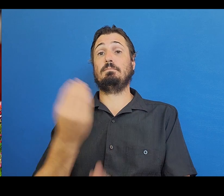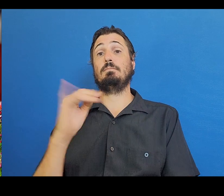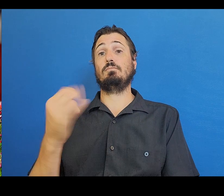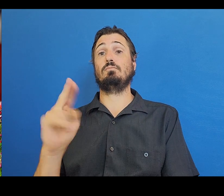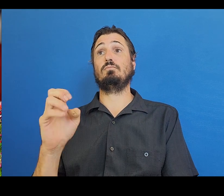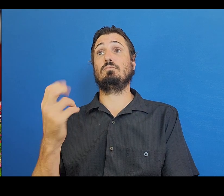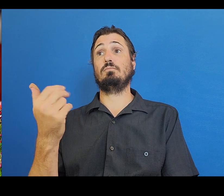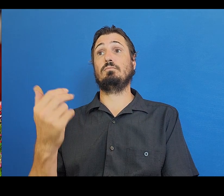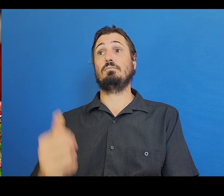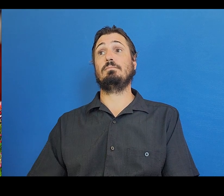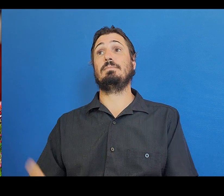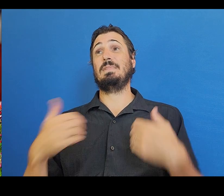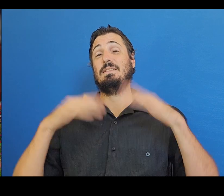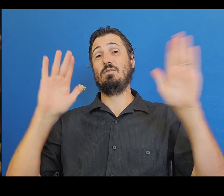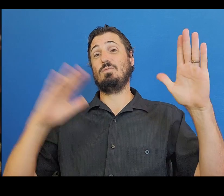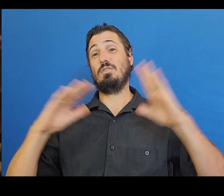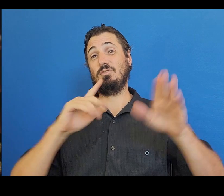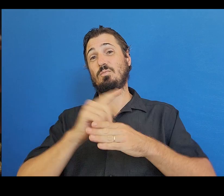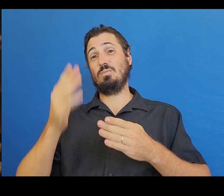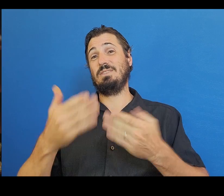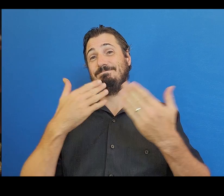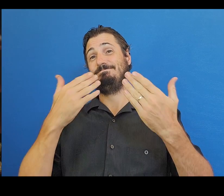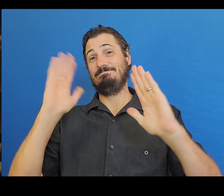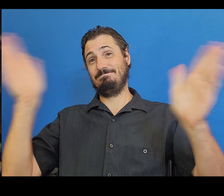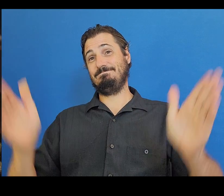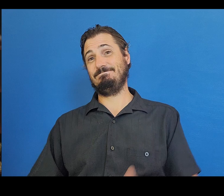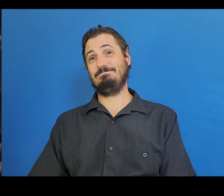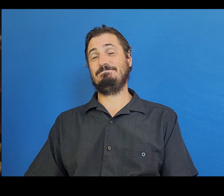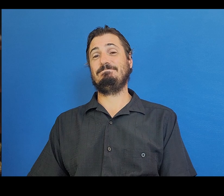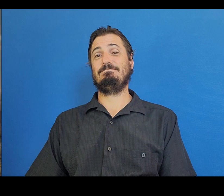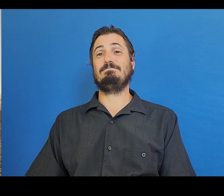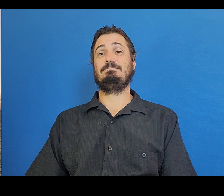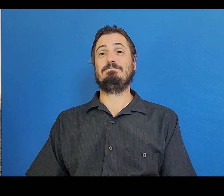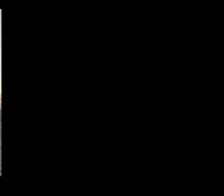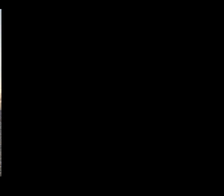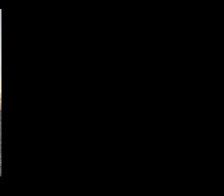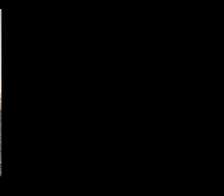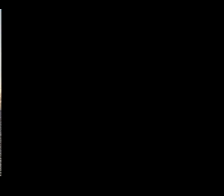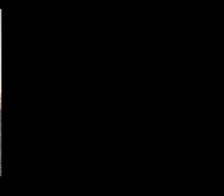offices will resume on Monday, June 13th. Have a great holiday weekend with your ohana. Mahalo, Kauai.